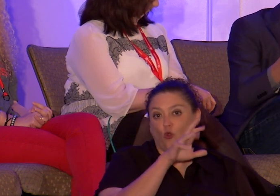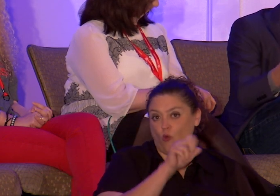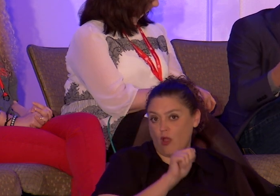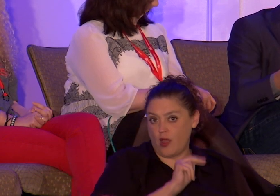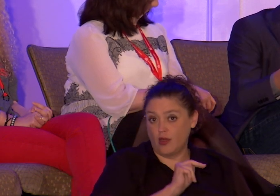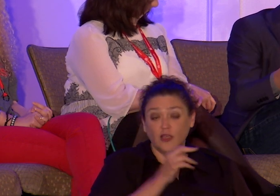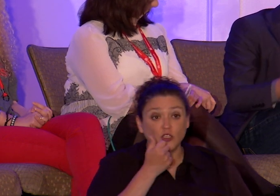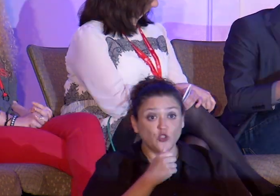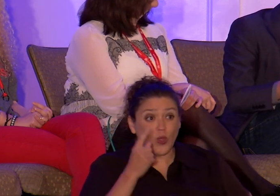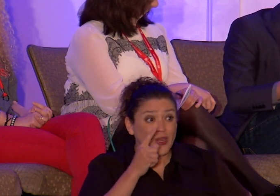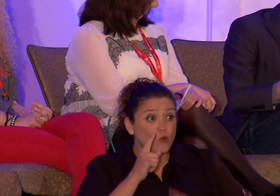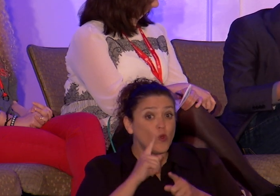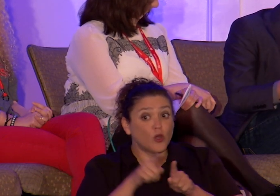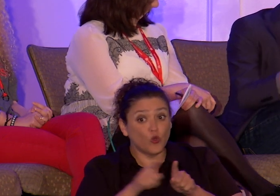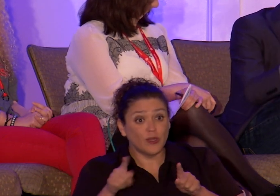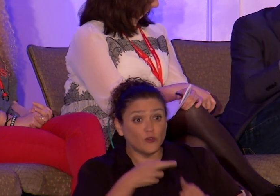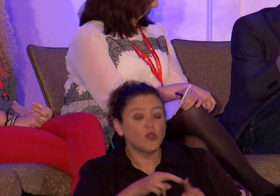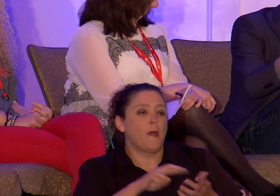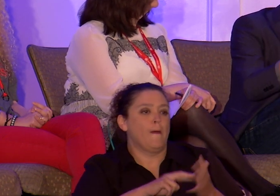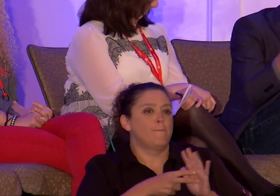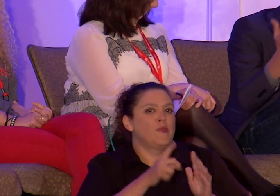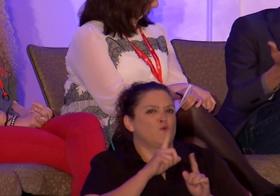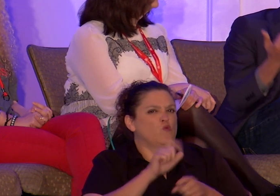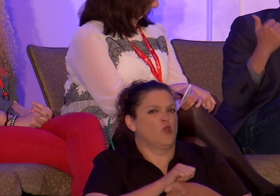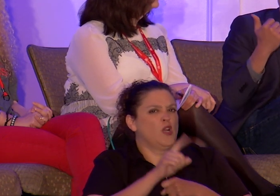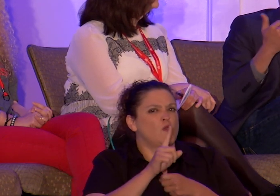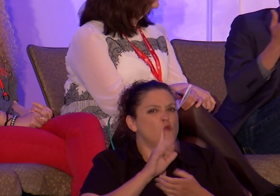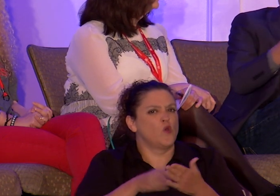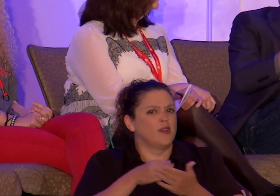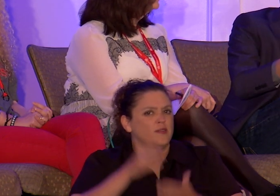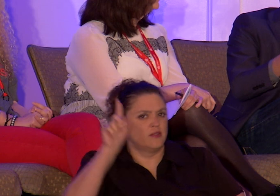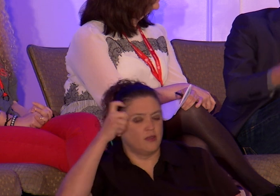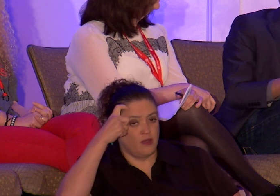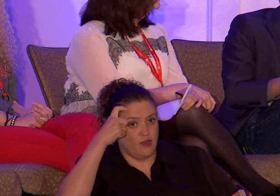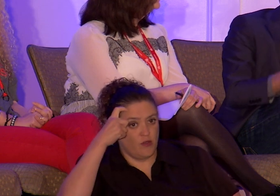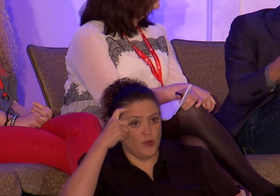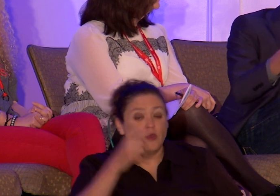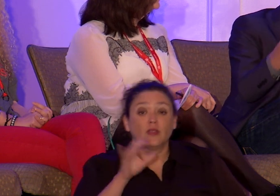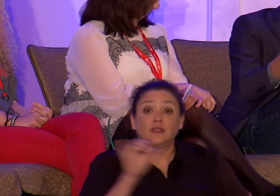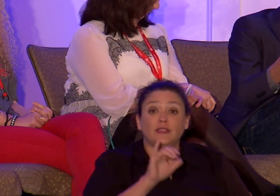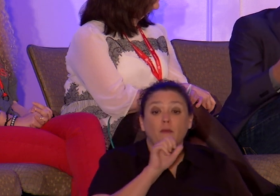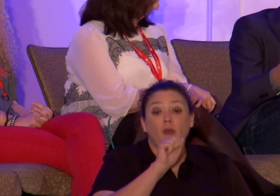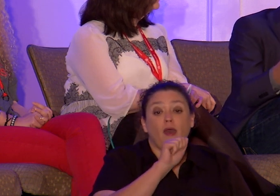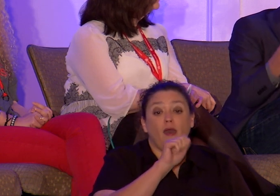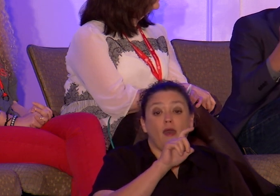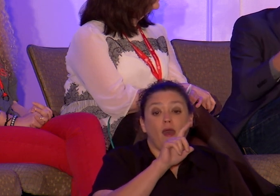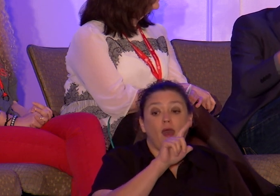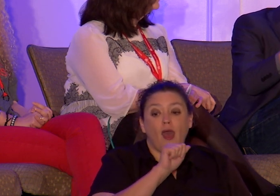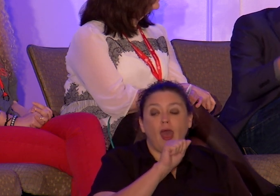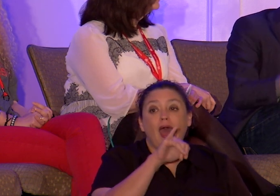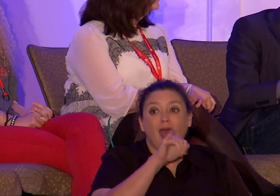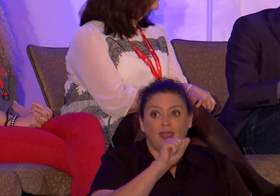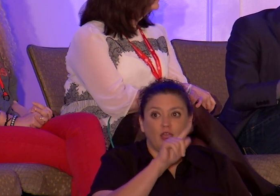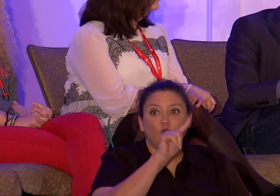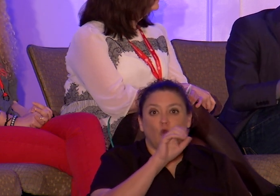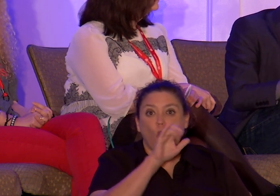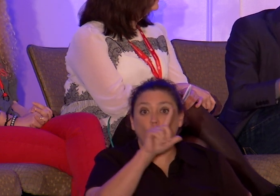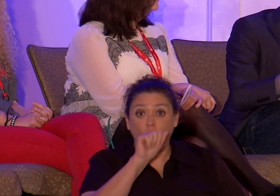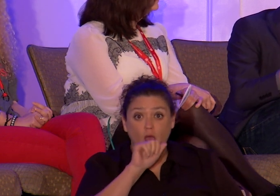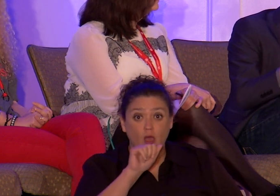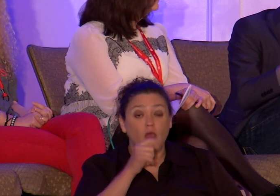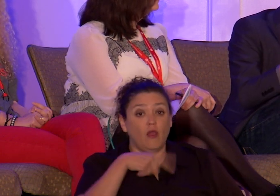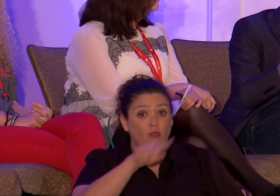is an enemy of the state. The same thing, the logic used by Ayatollahs, when somebody criticizing them, they